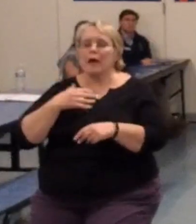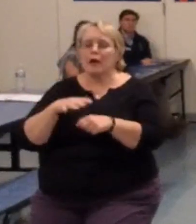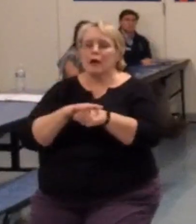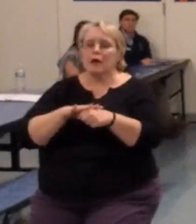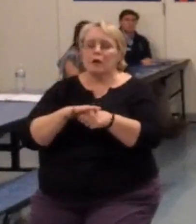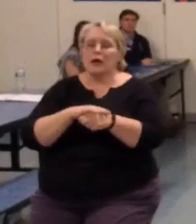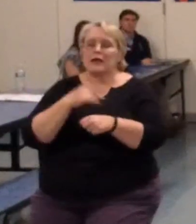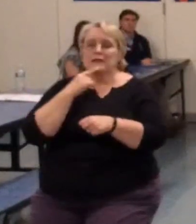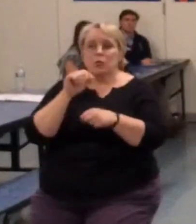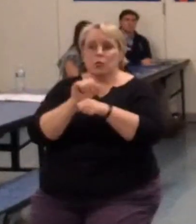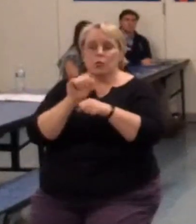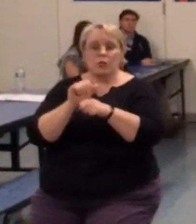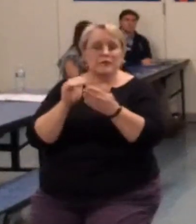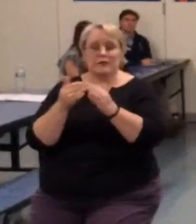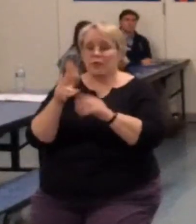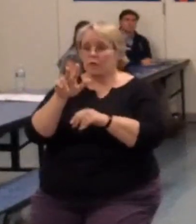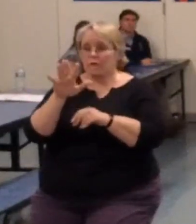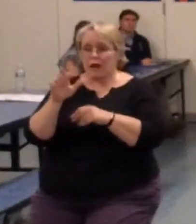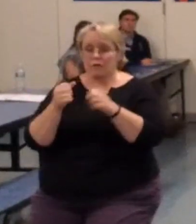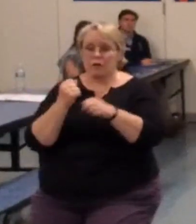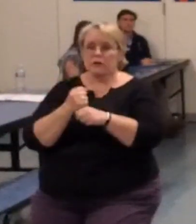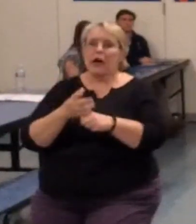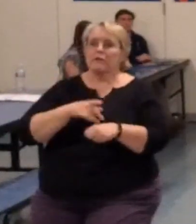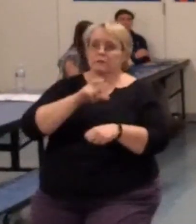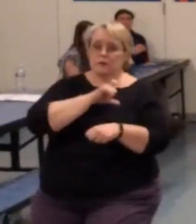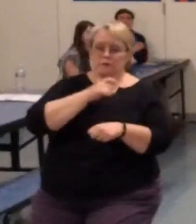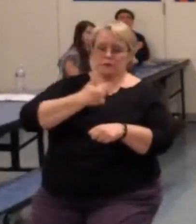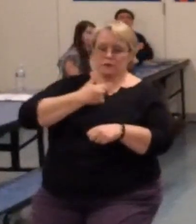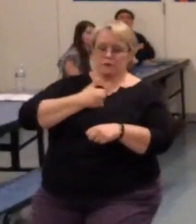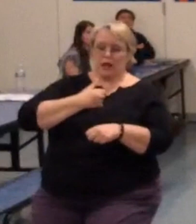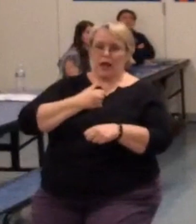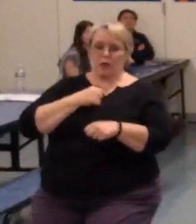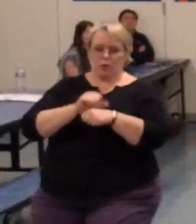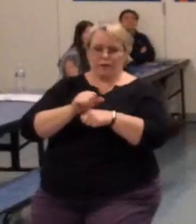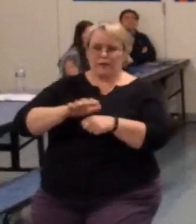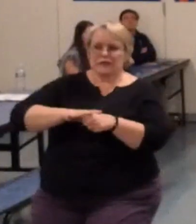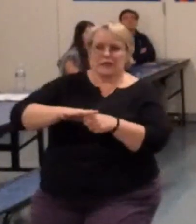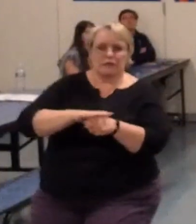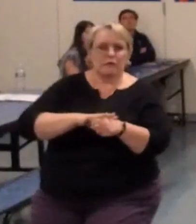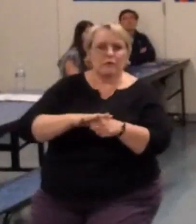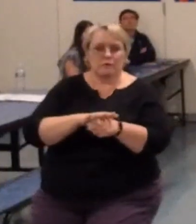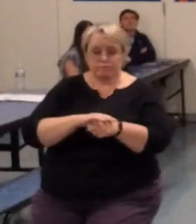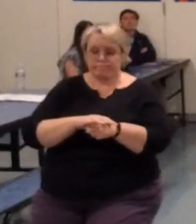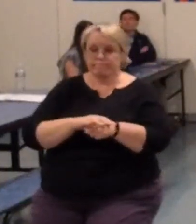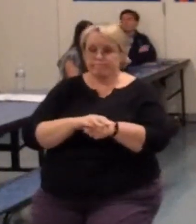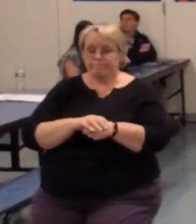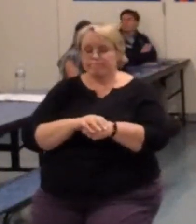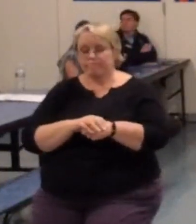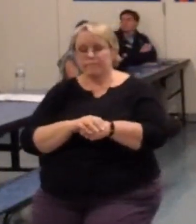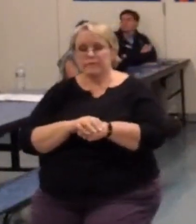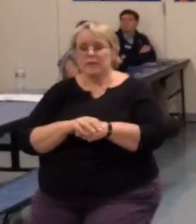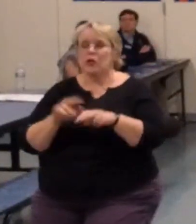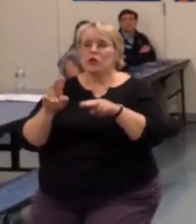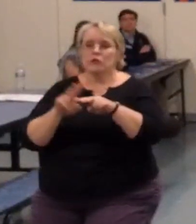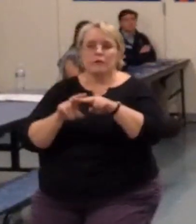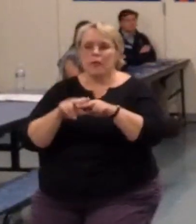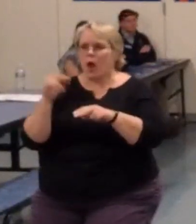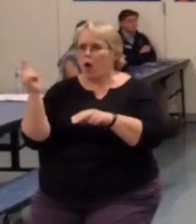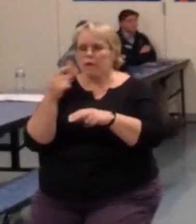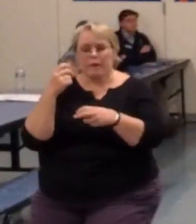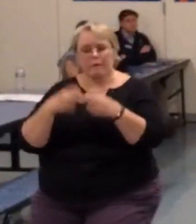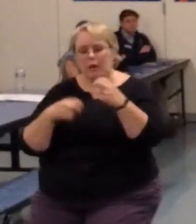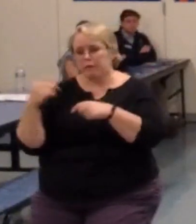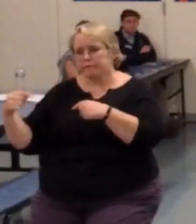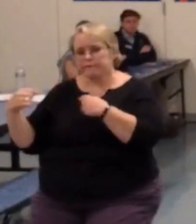I said I worked for the city for 35 years. I was a police officer. I worked this area. And the trains have always been a